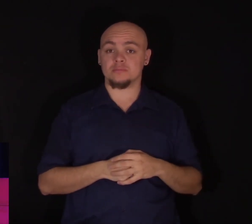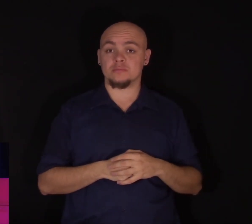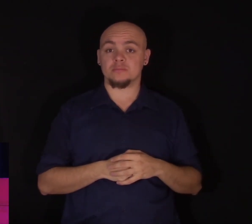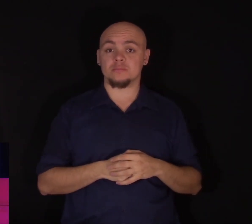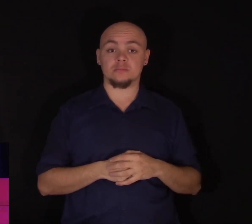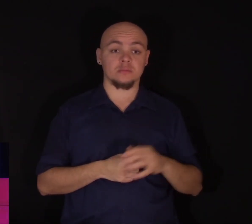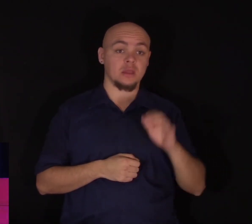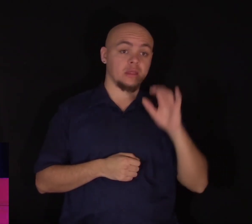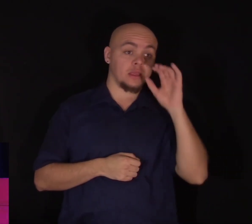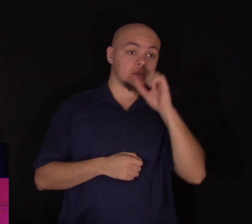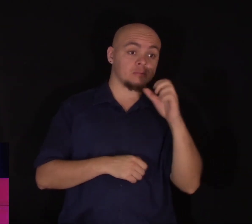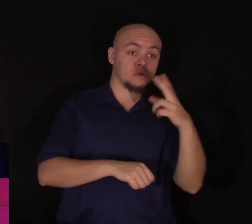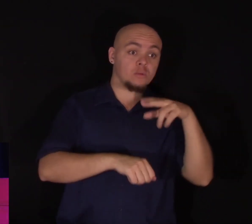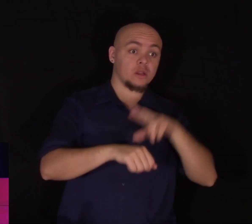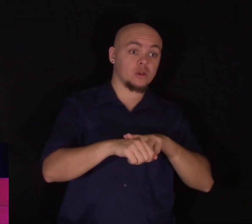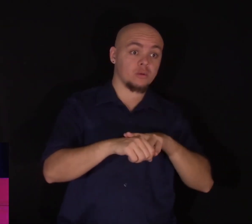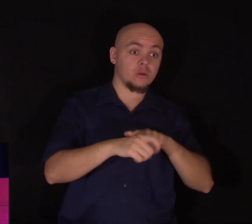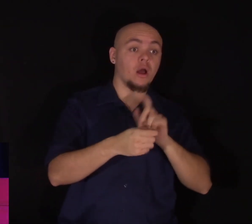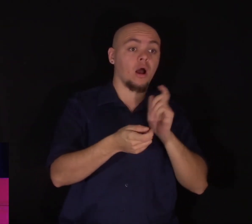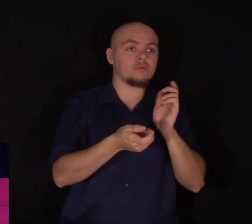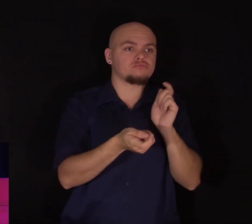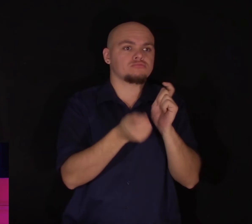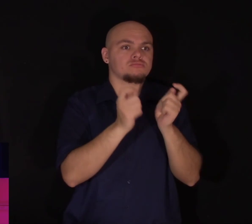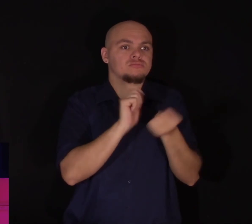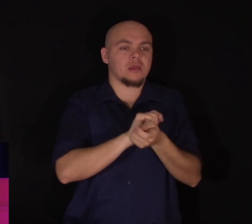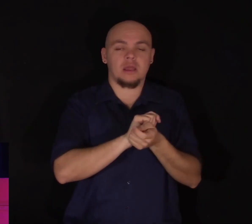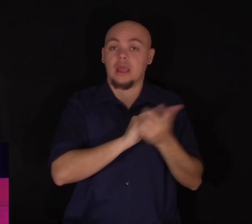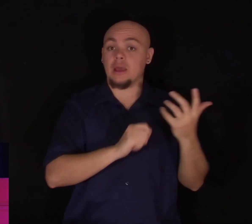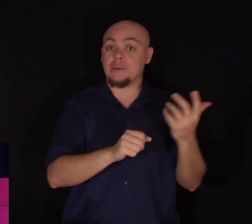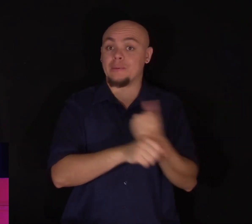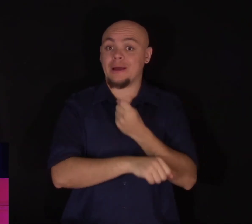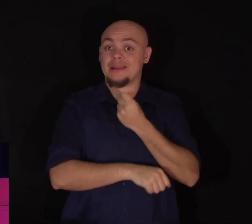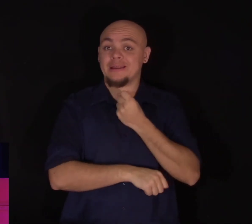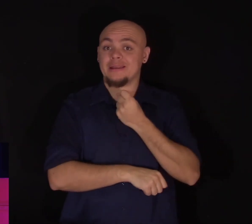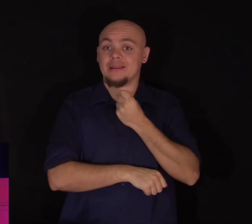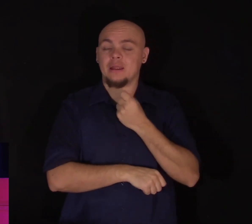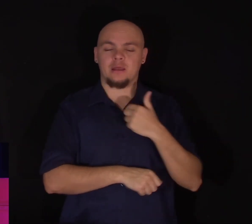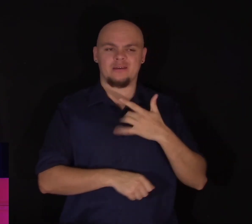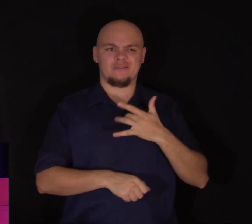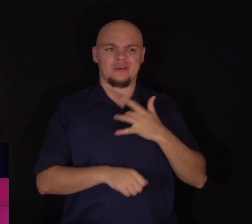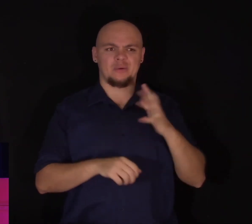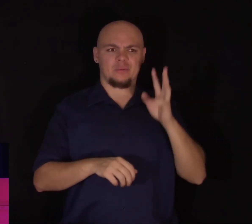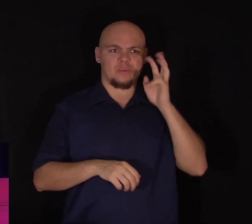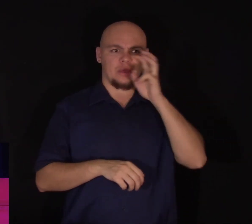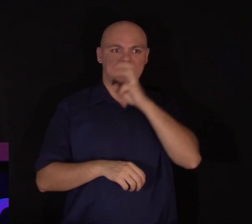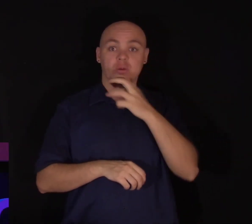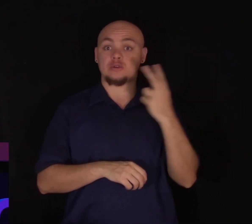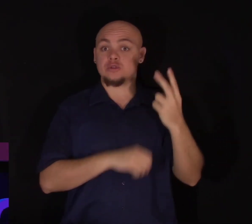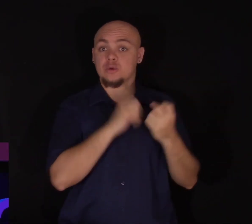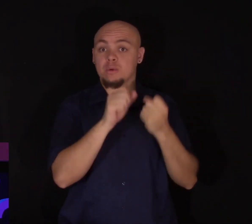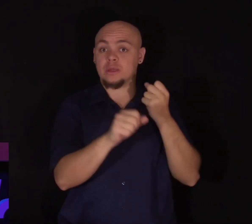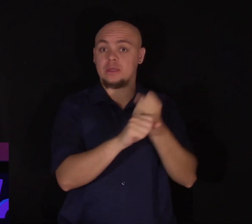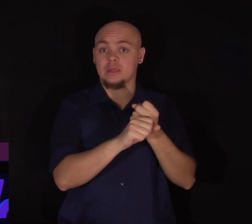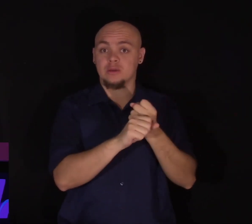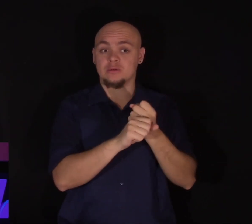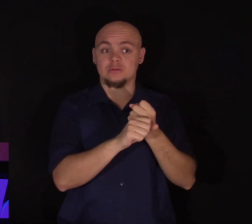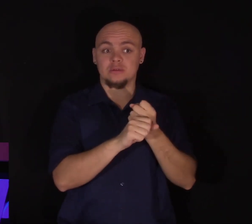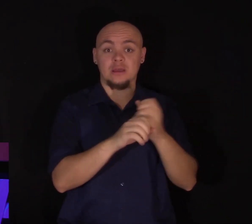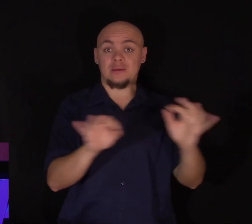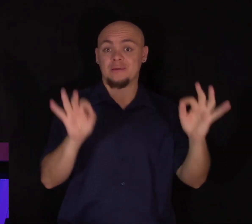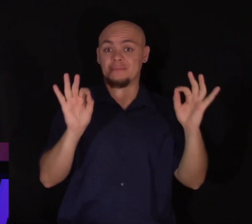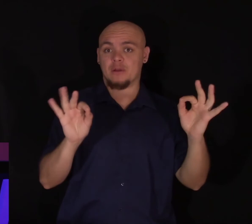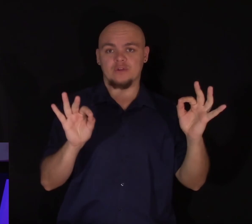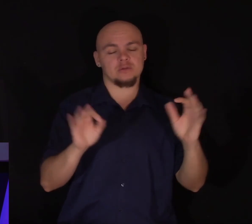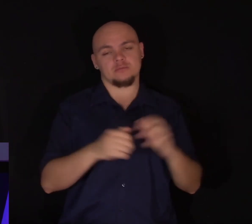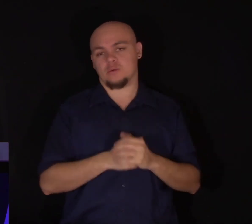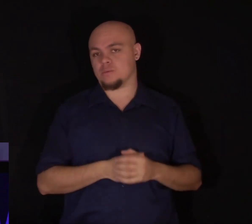establishment who was normal and won. But I started to feel weird because the 2 years of campaigning wasn't actually like that. This was